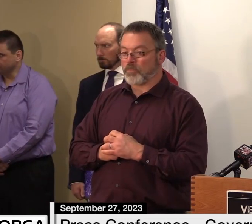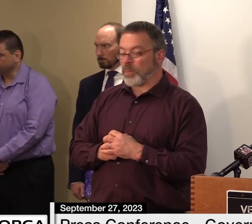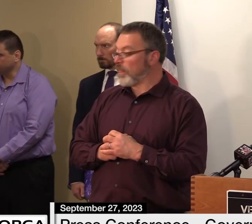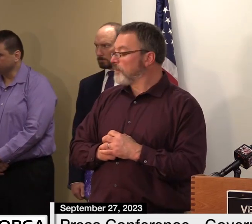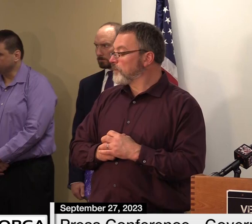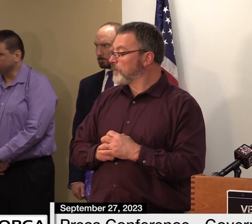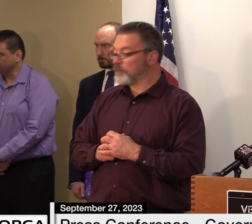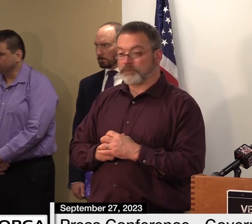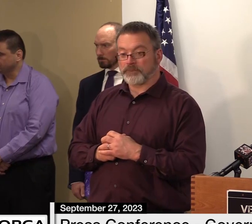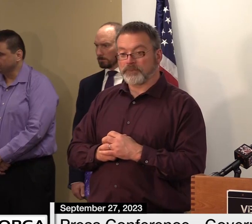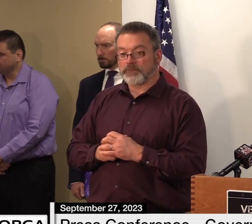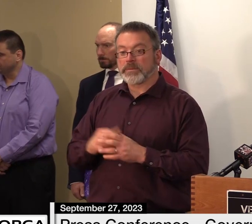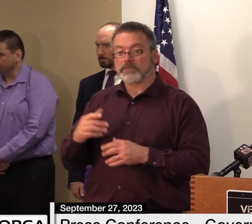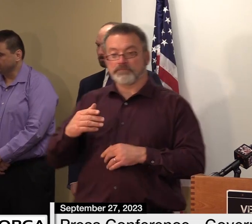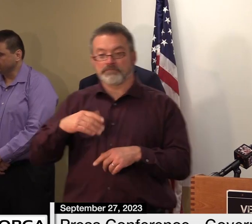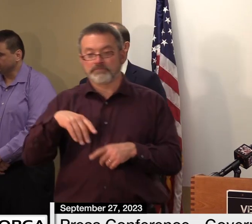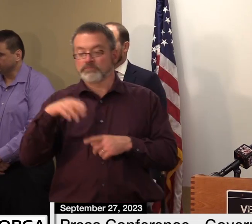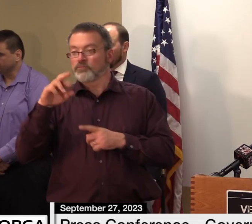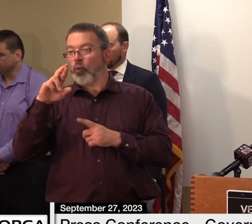Keith, Rutland Herald.